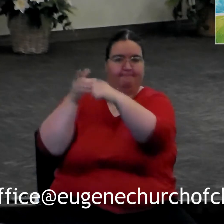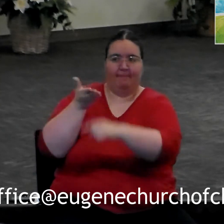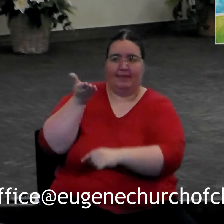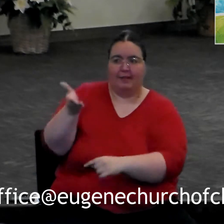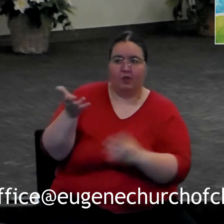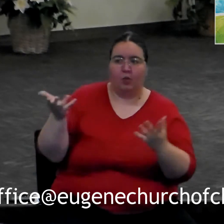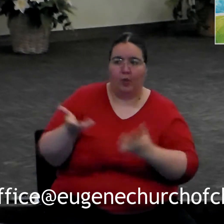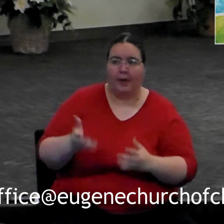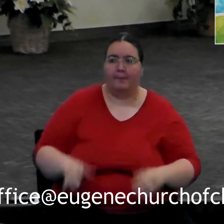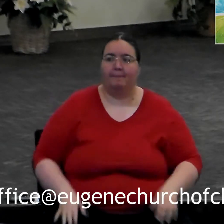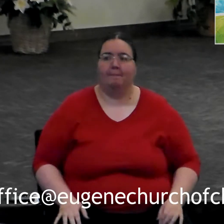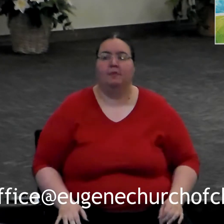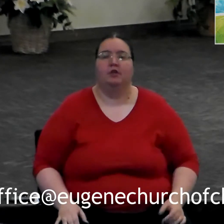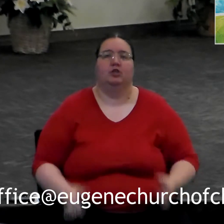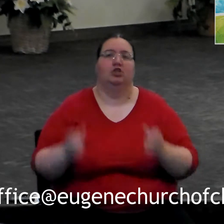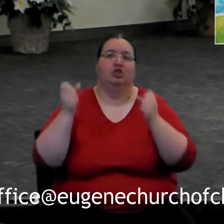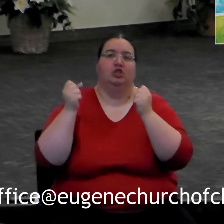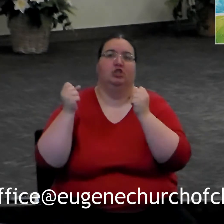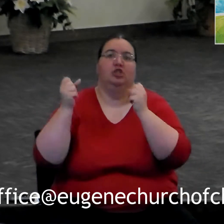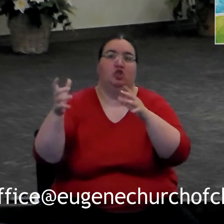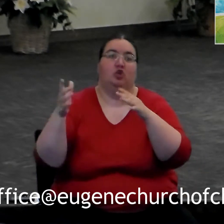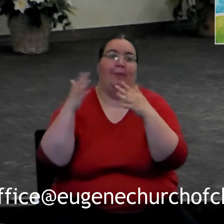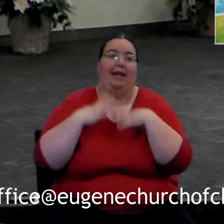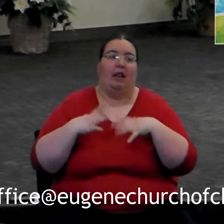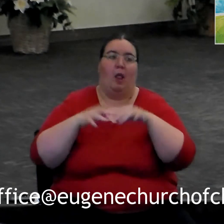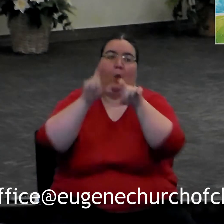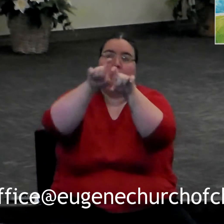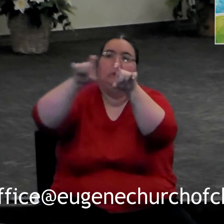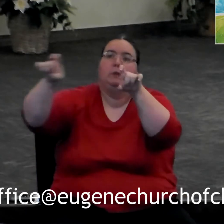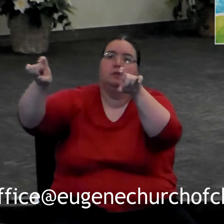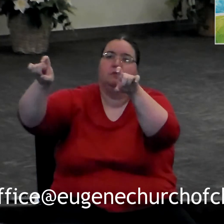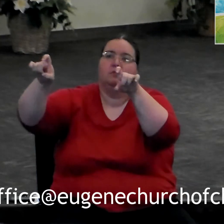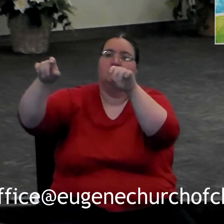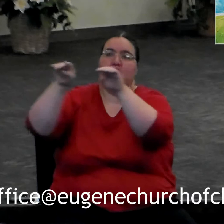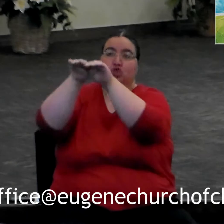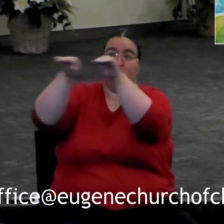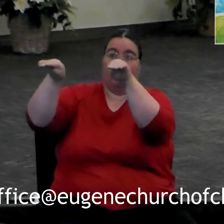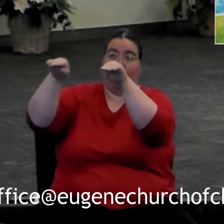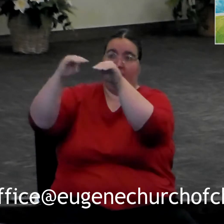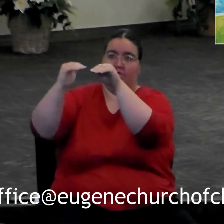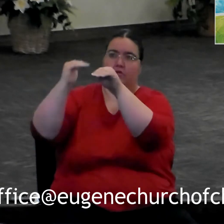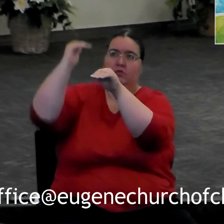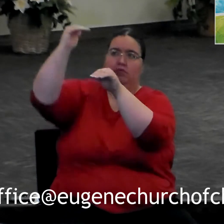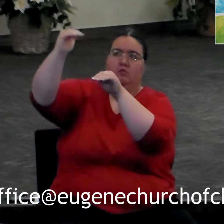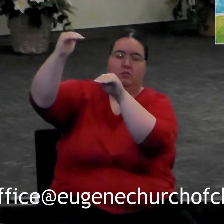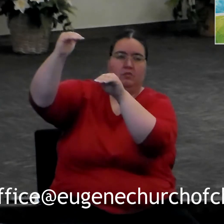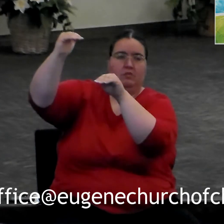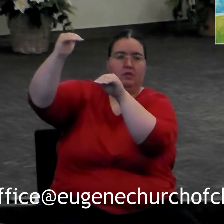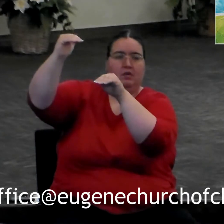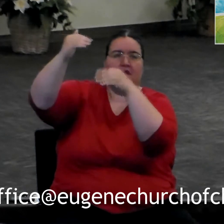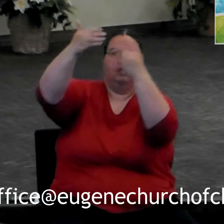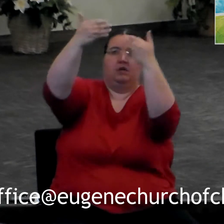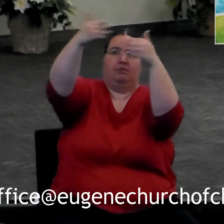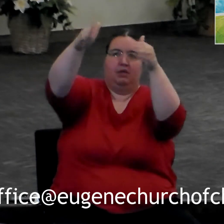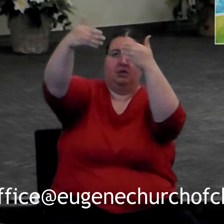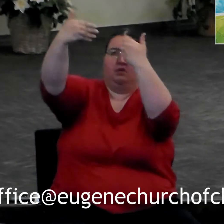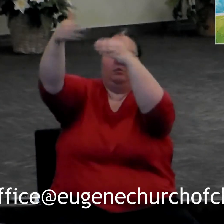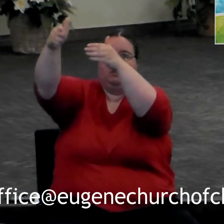a shelf, and then above that shelf are bin after bin after bin stacked all the way to the ceiling of